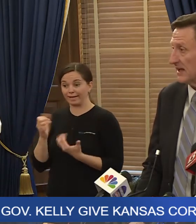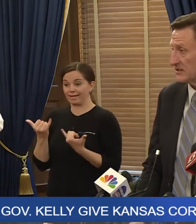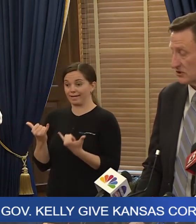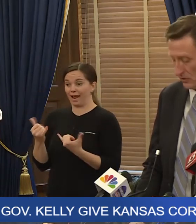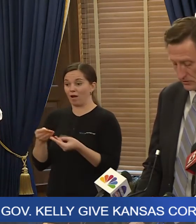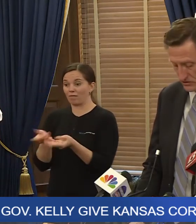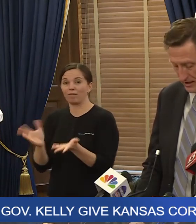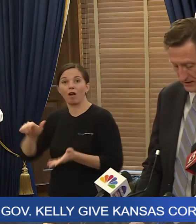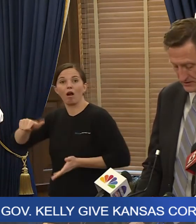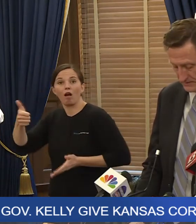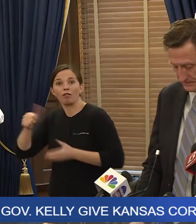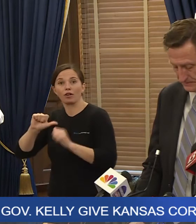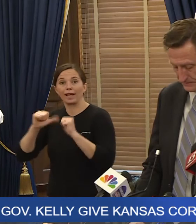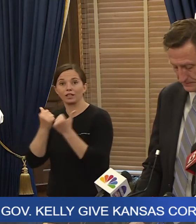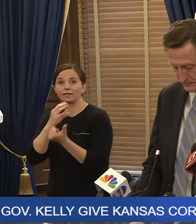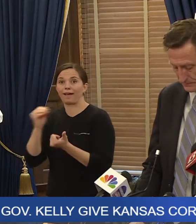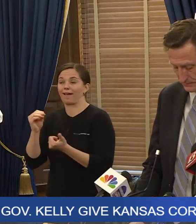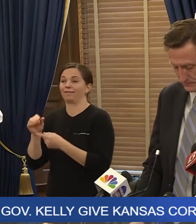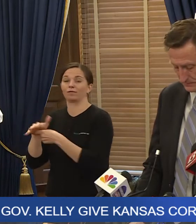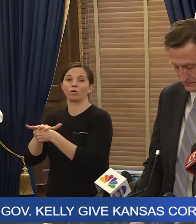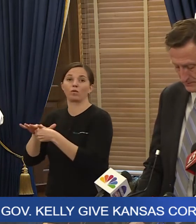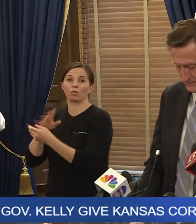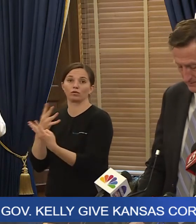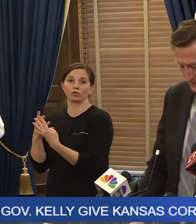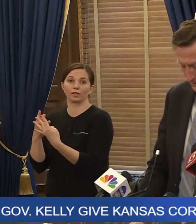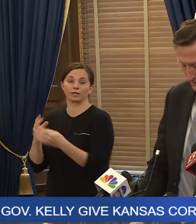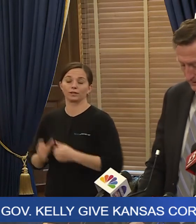agencies and to local jails.